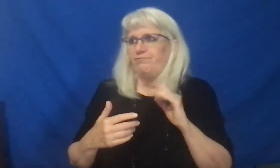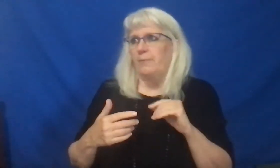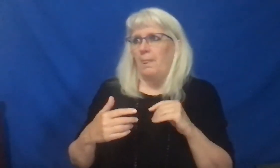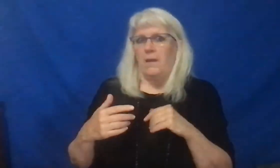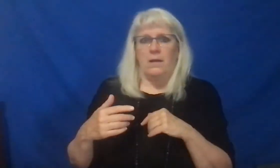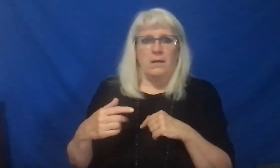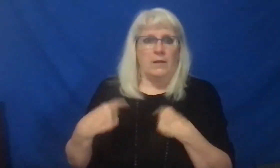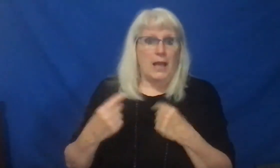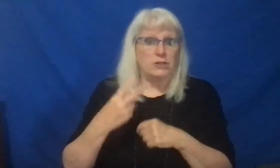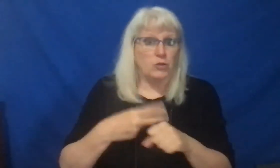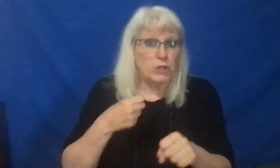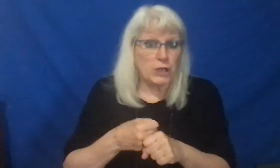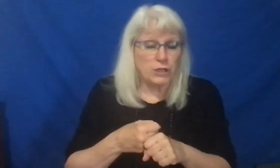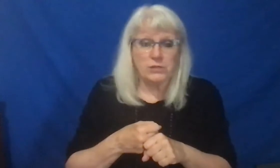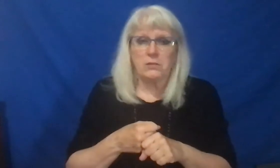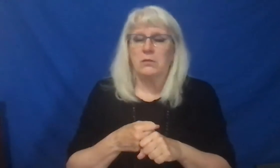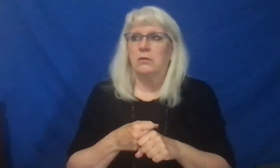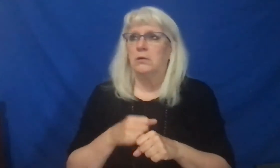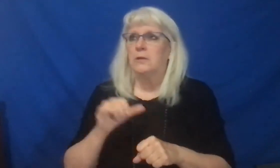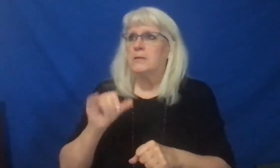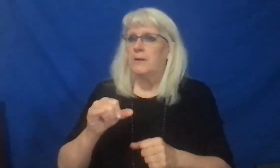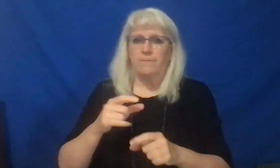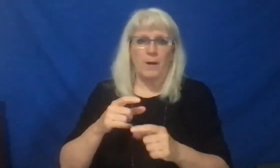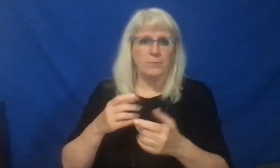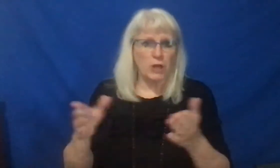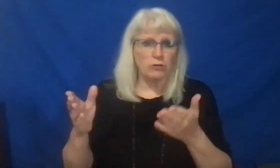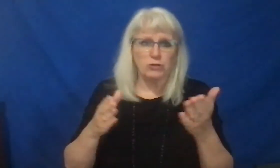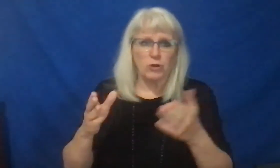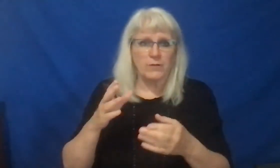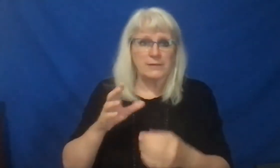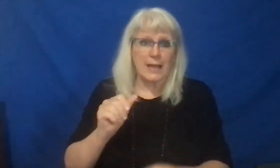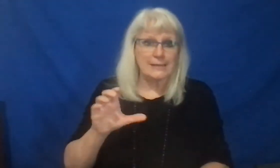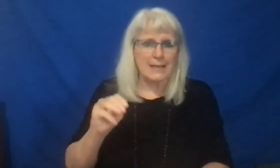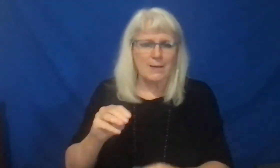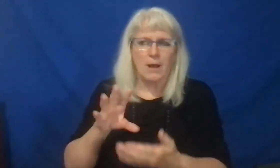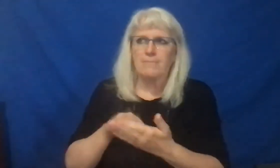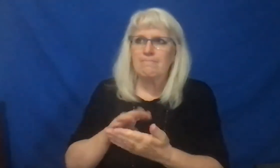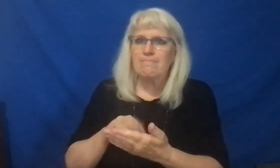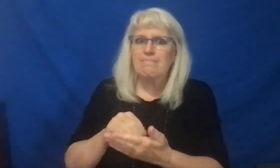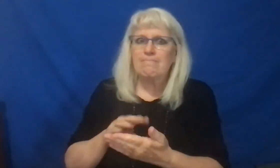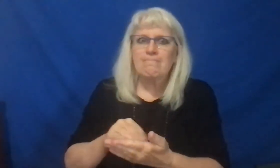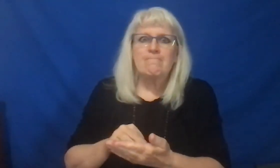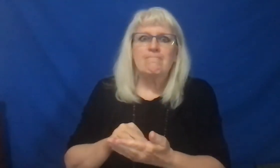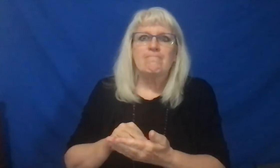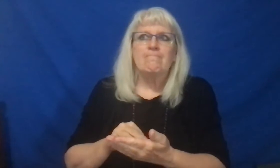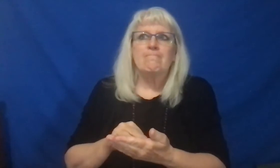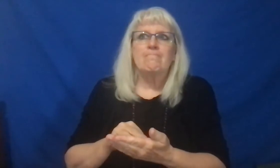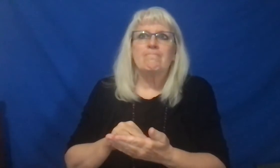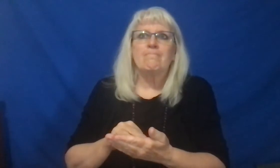meditate on this topic, and I don't even know if I have today a resolution to it. I know that if